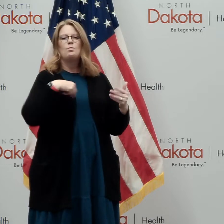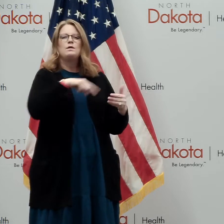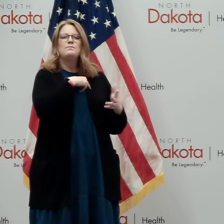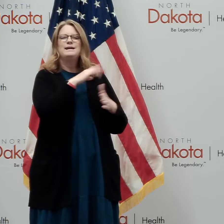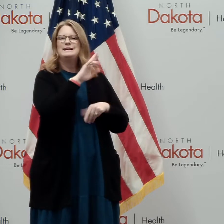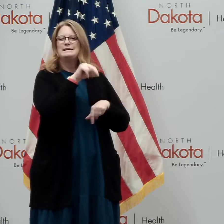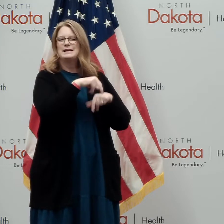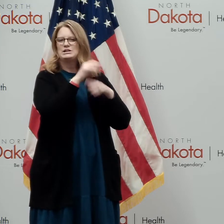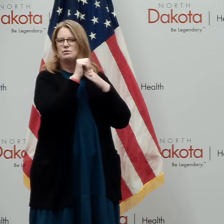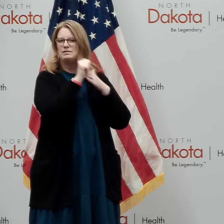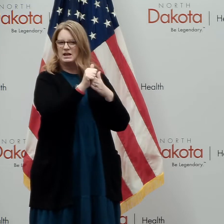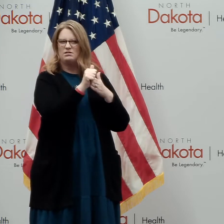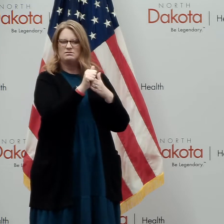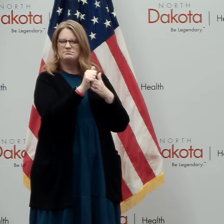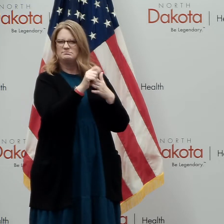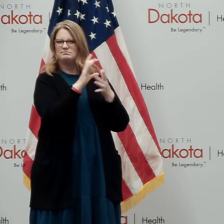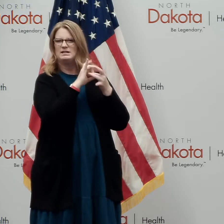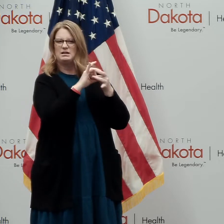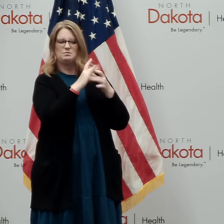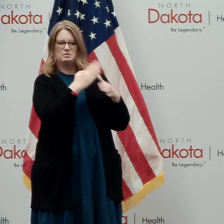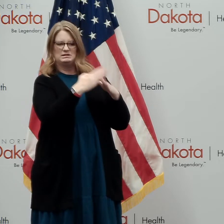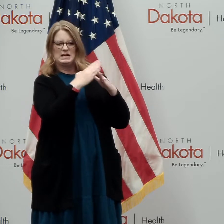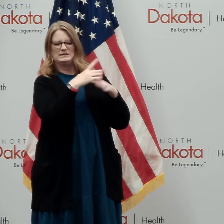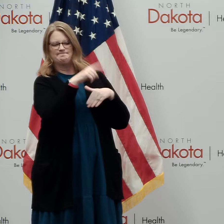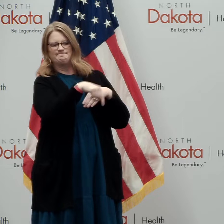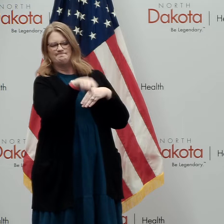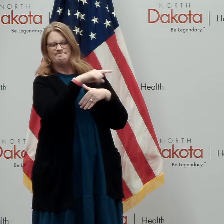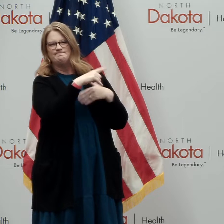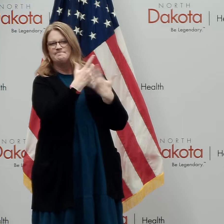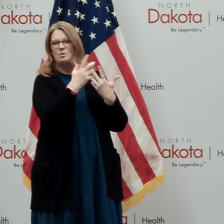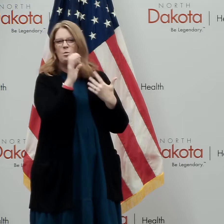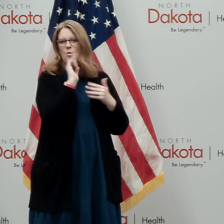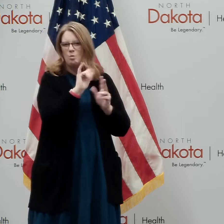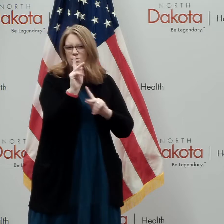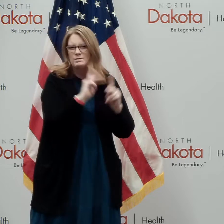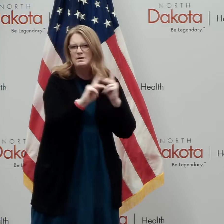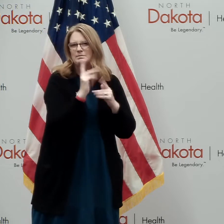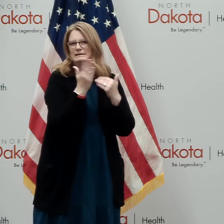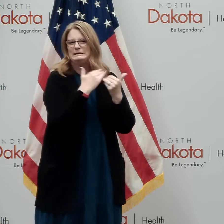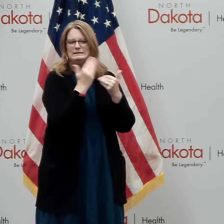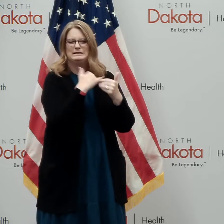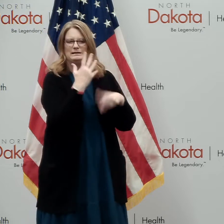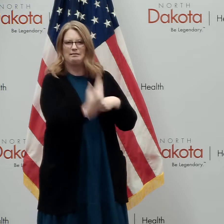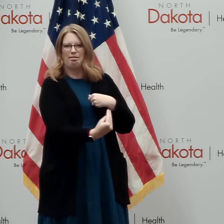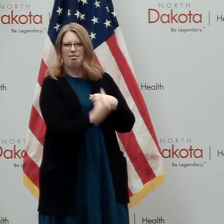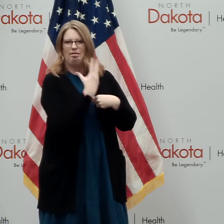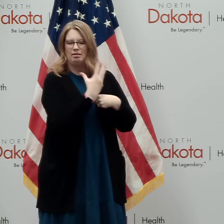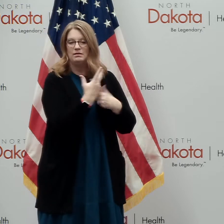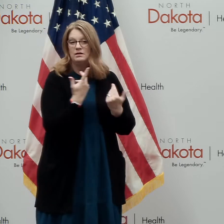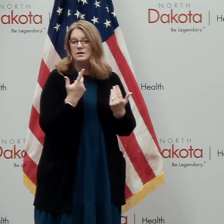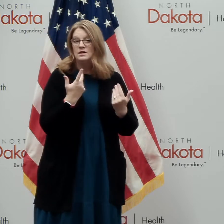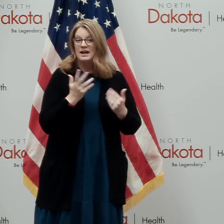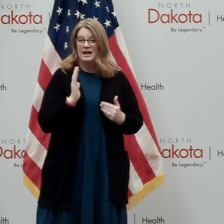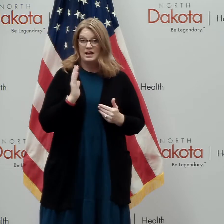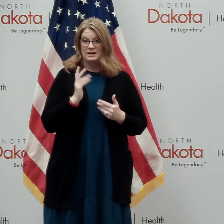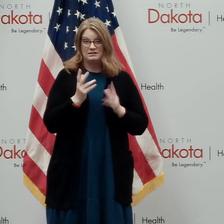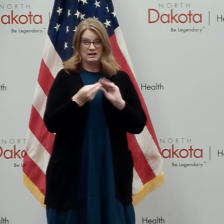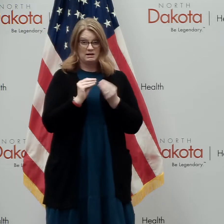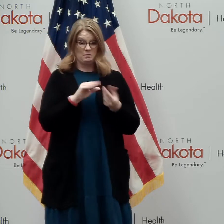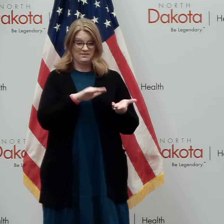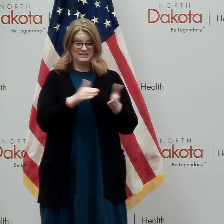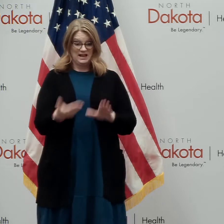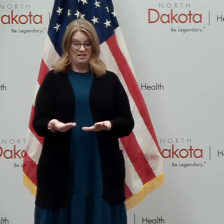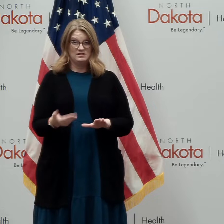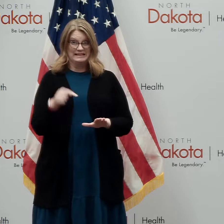regard of protecting those most vulnerably, and one measure of that, of course, is our fatality rate, which is the 6th lowest in the